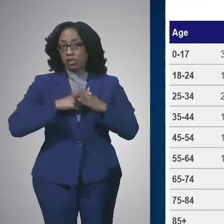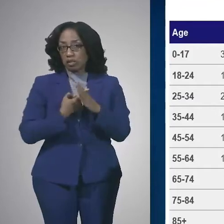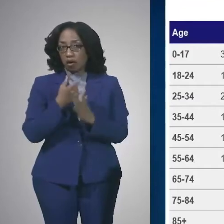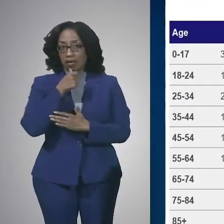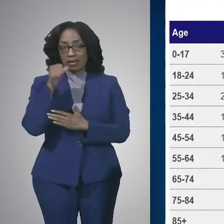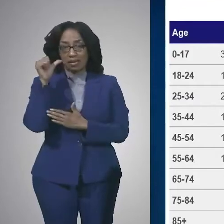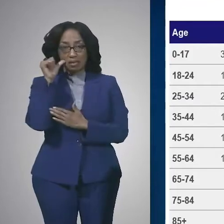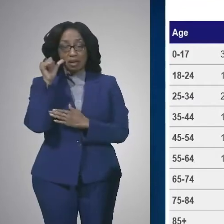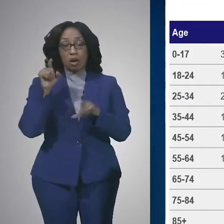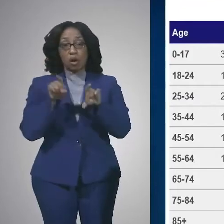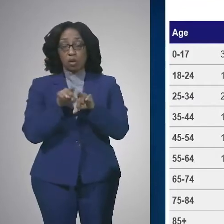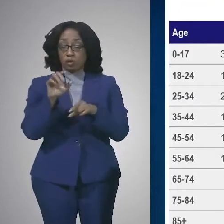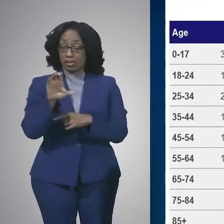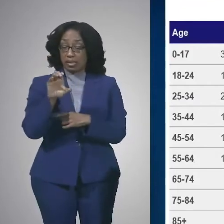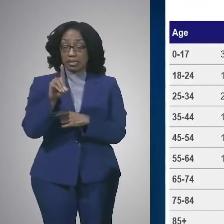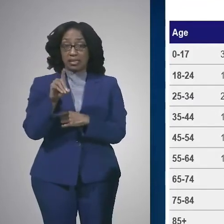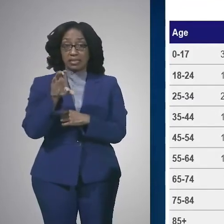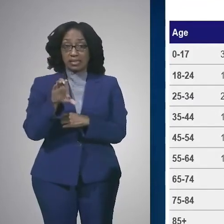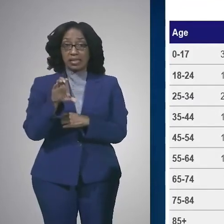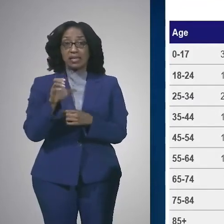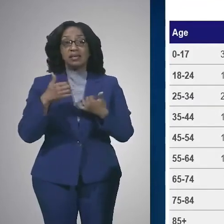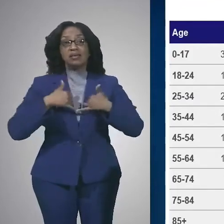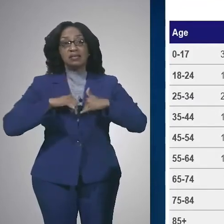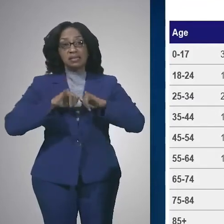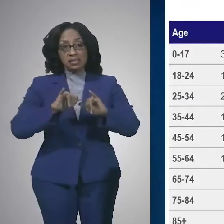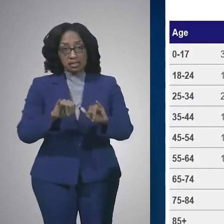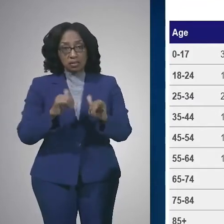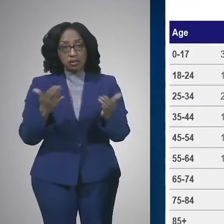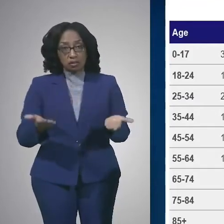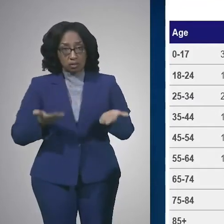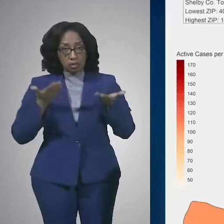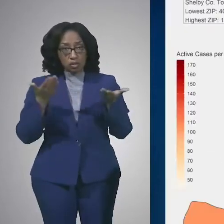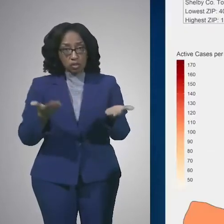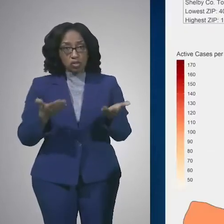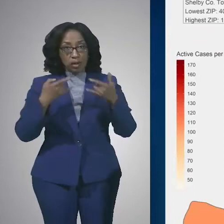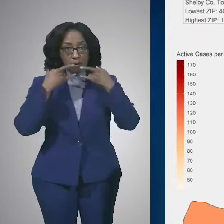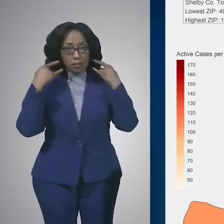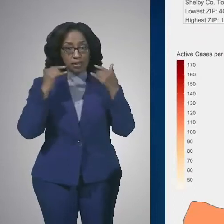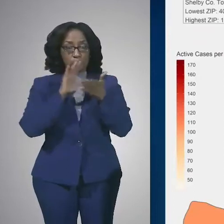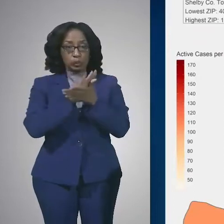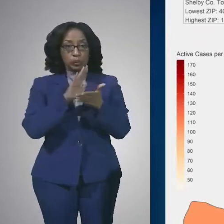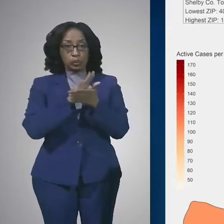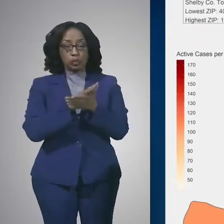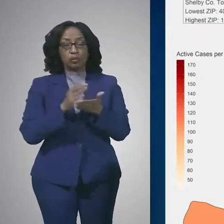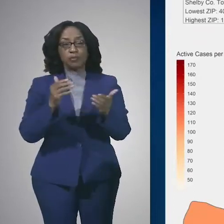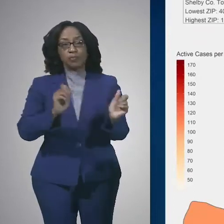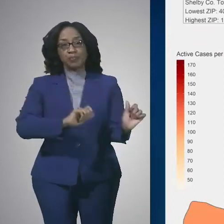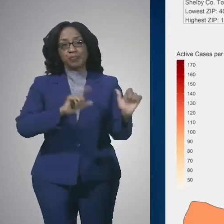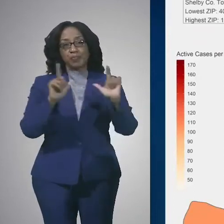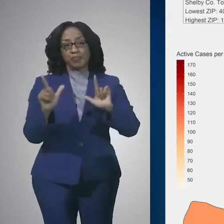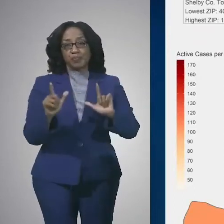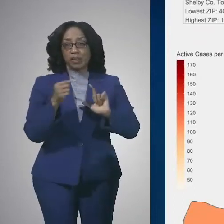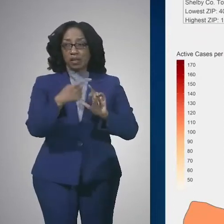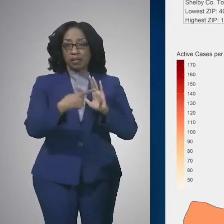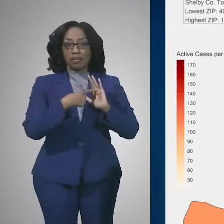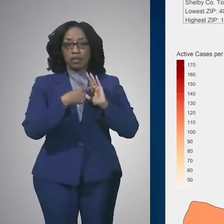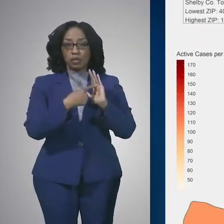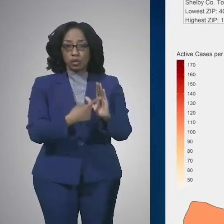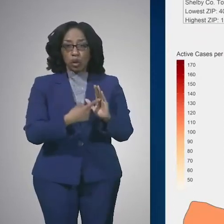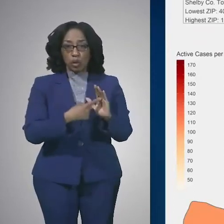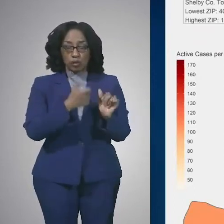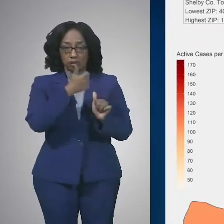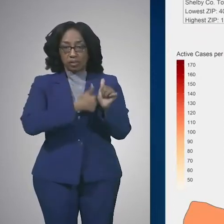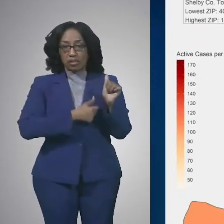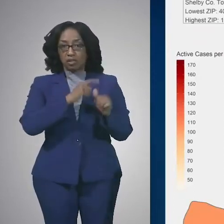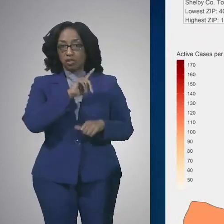CDC also still recommends masking in schools. Next slide. This map shows active cases by zip